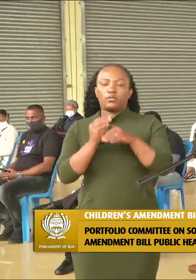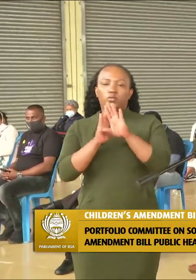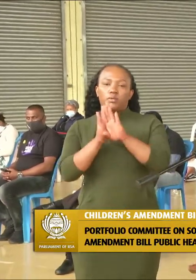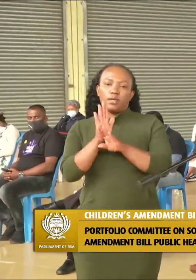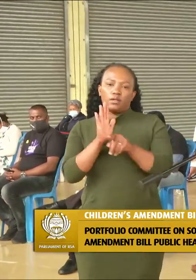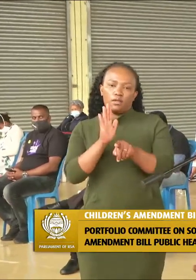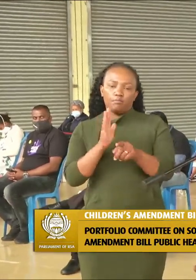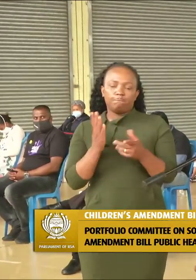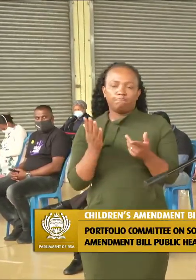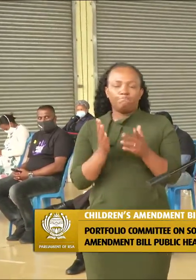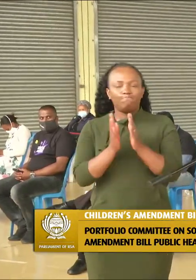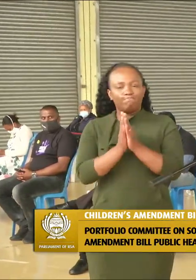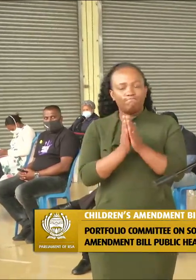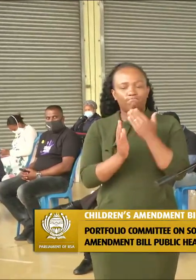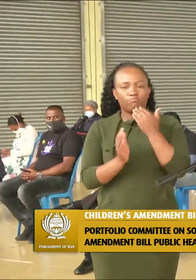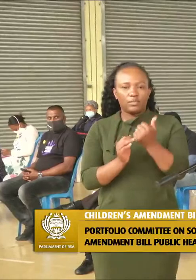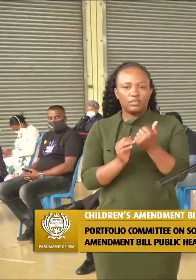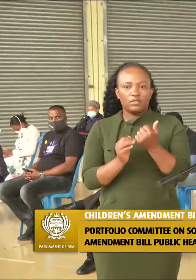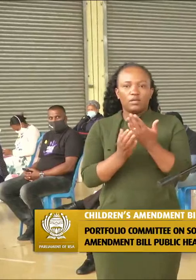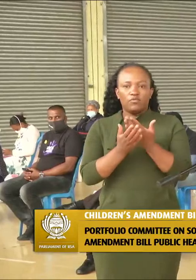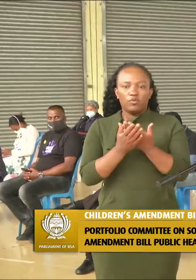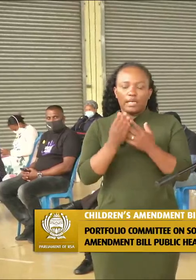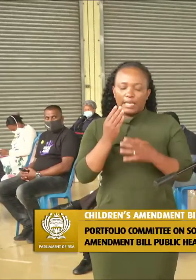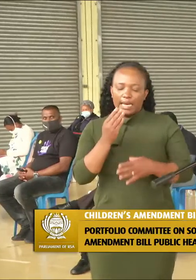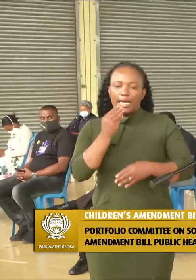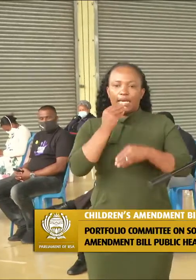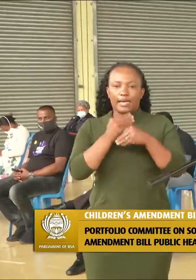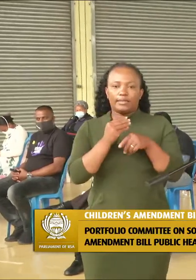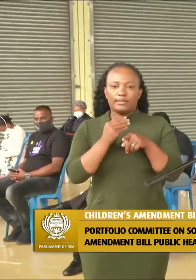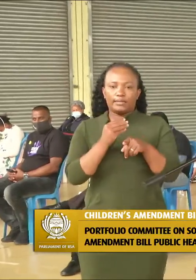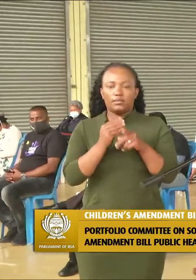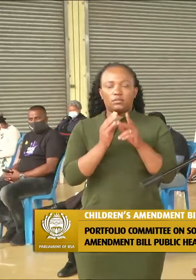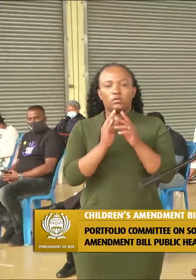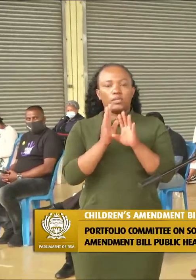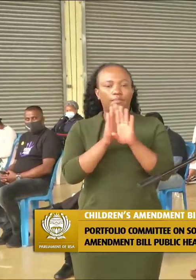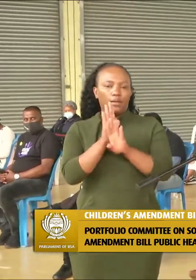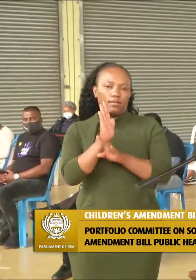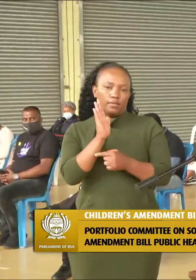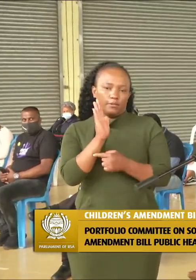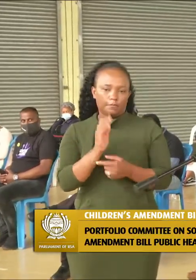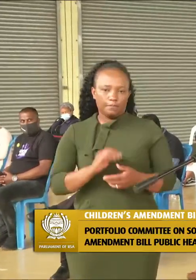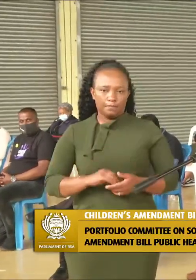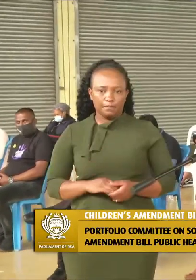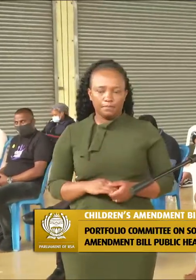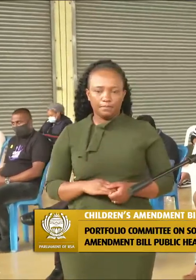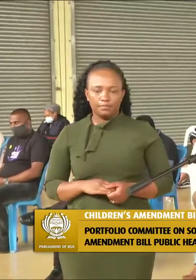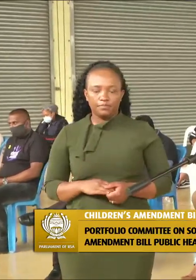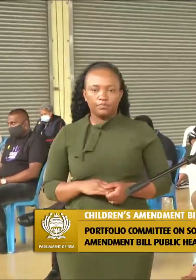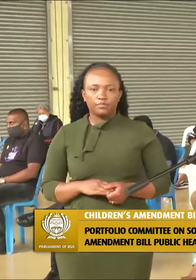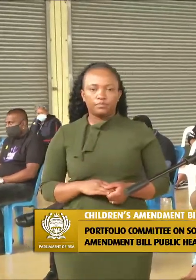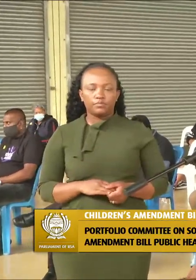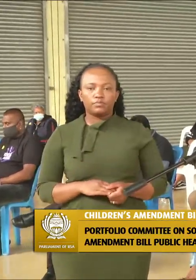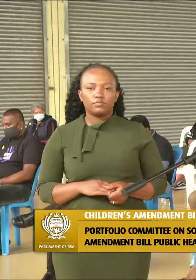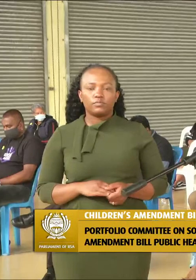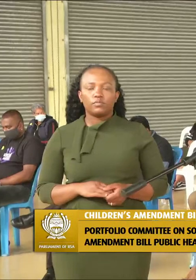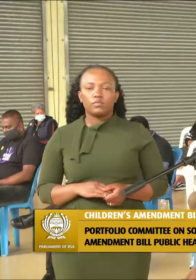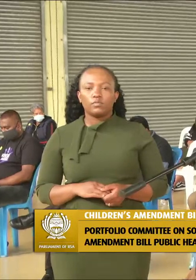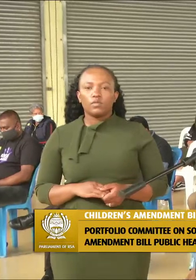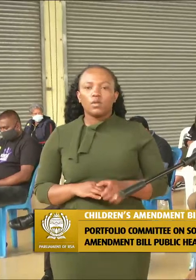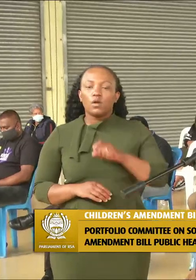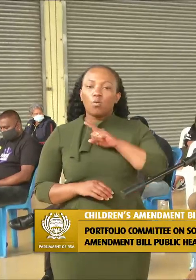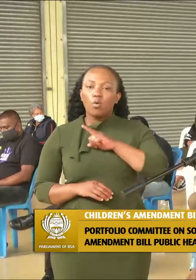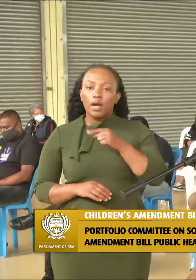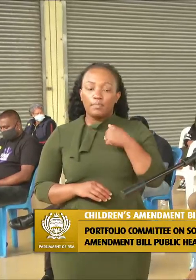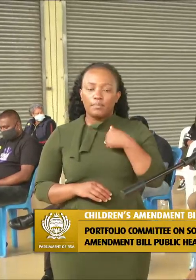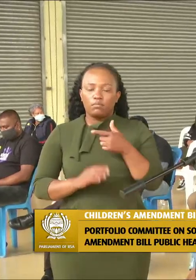Ngiyacela nje ukuthi mhlawumbe singakwenezela yini lokhu kulomthetho sivivinyo. Isizathu esenza ukuthi